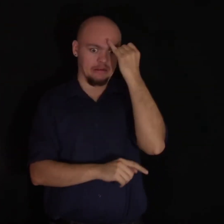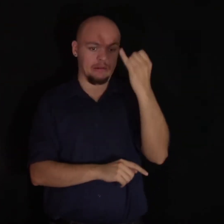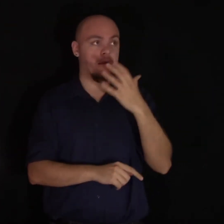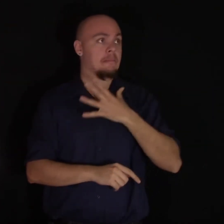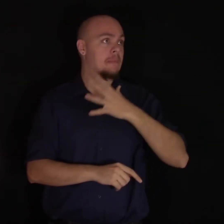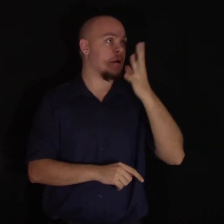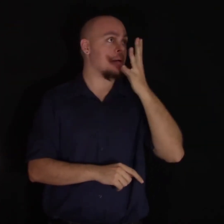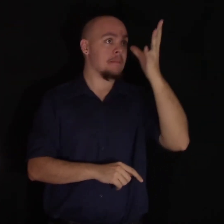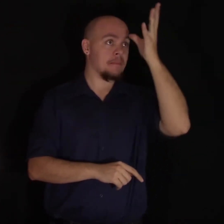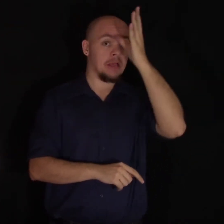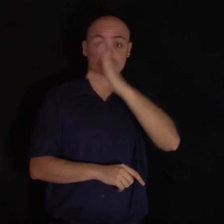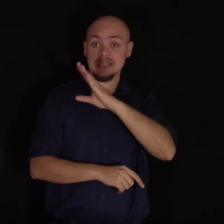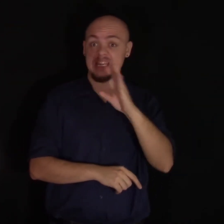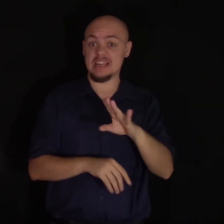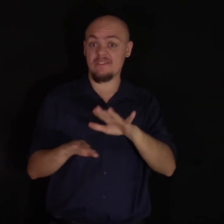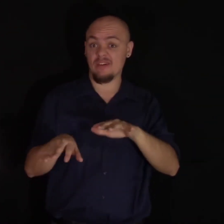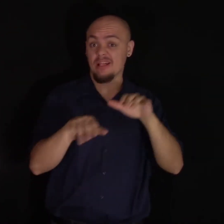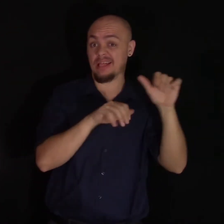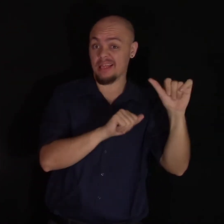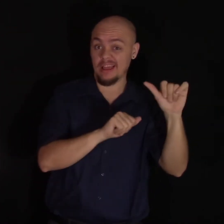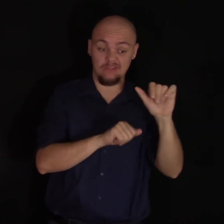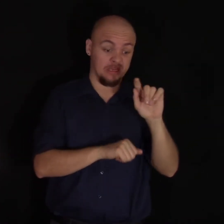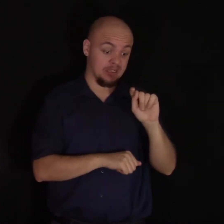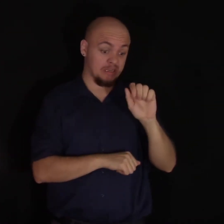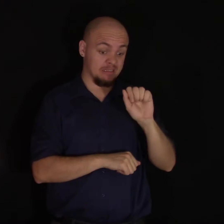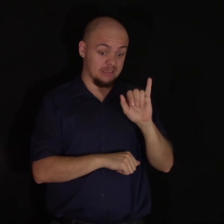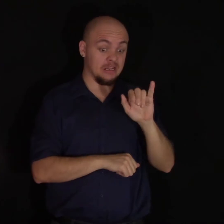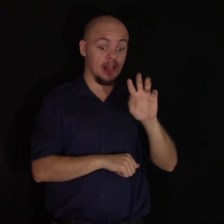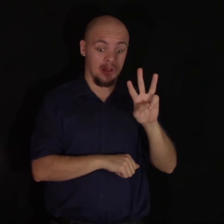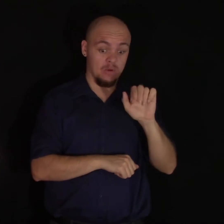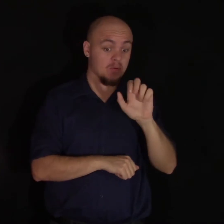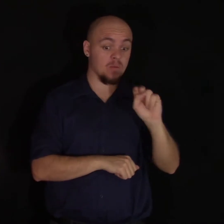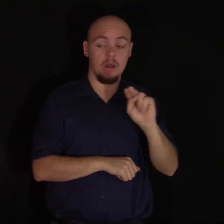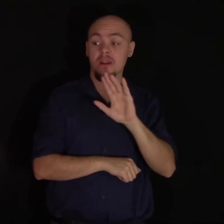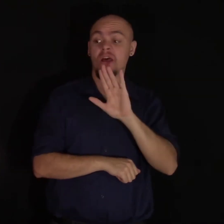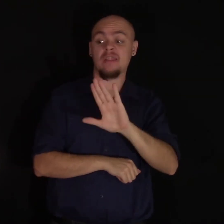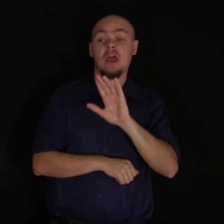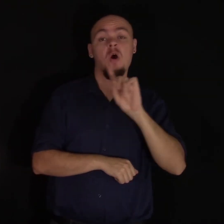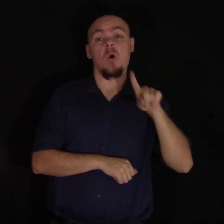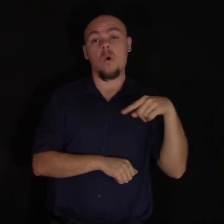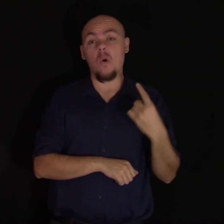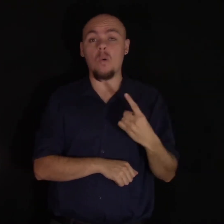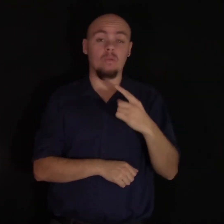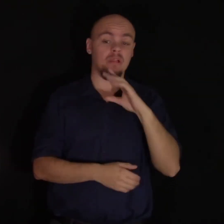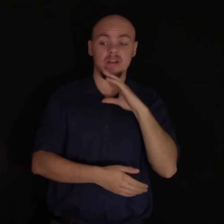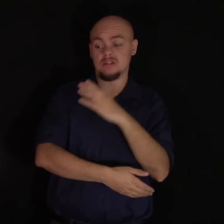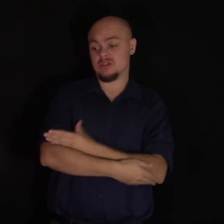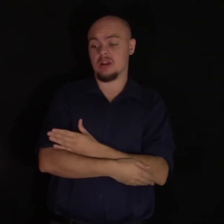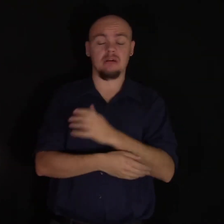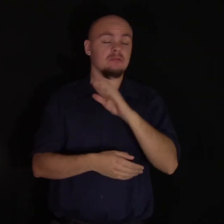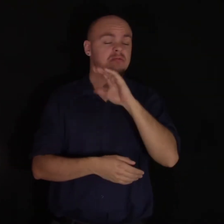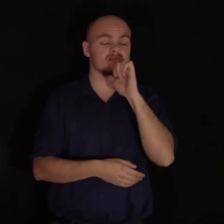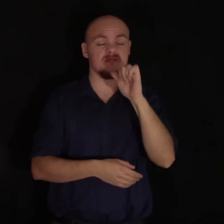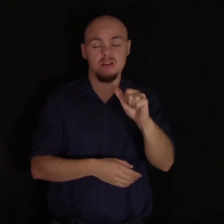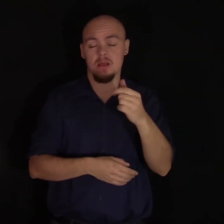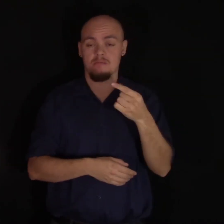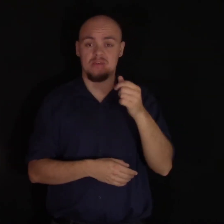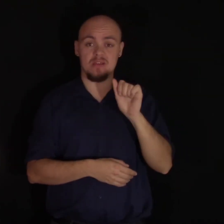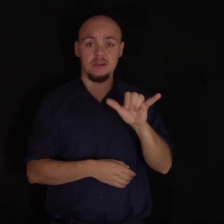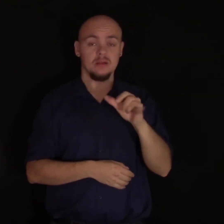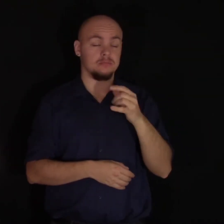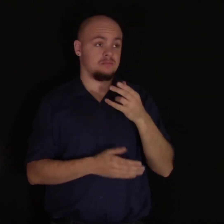had never left Taiwan, this would not have happened to their only daughter. In truth, I wondered if they were